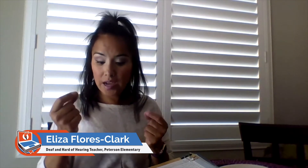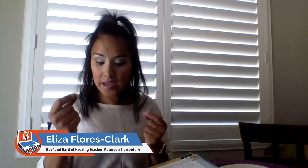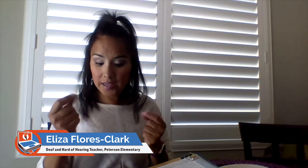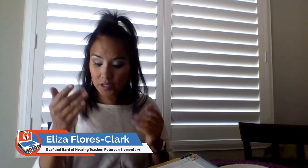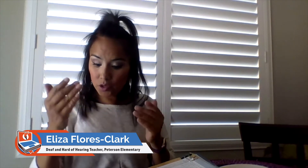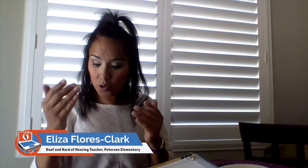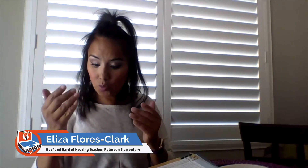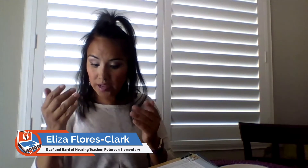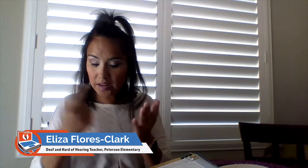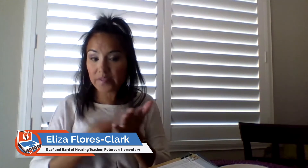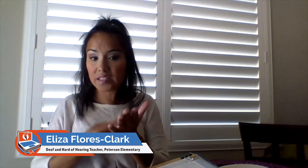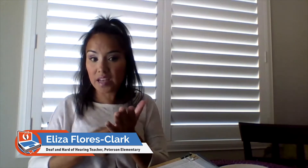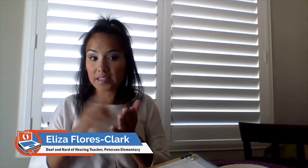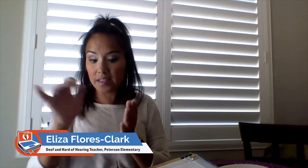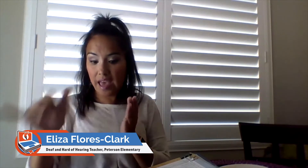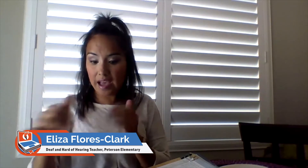Okay, so we kind of discussed that.